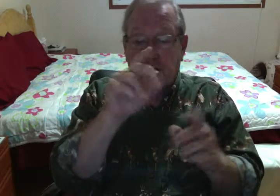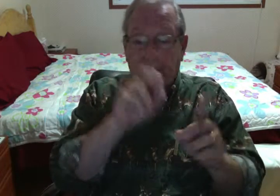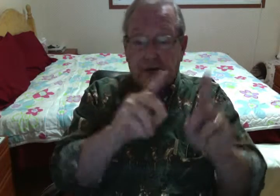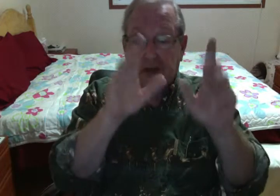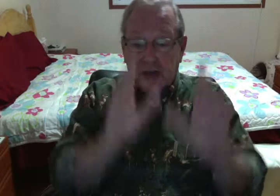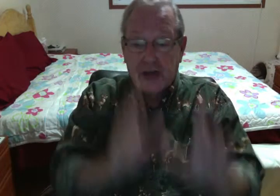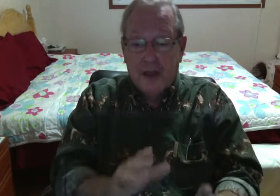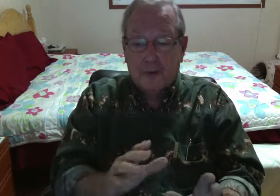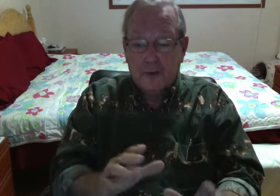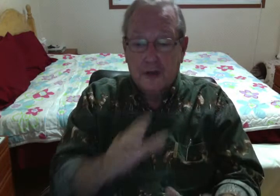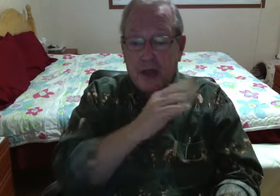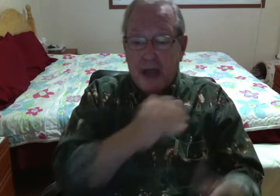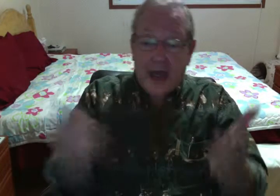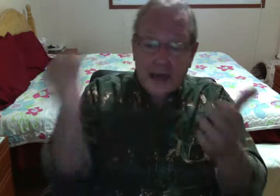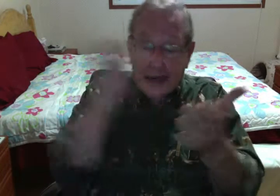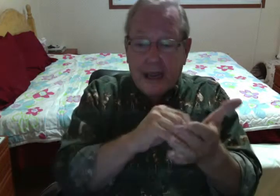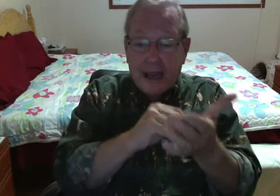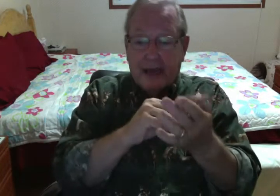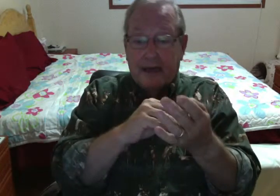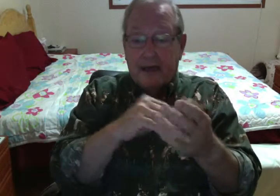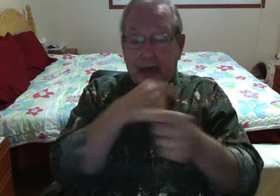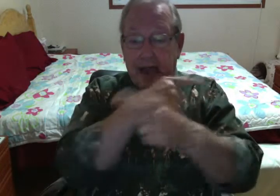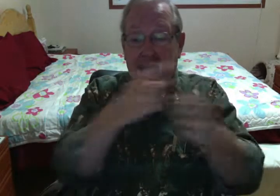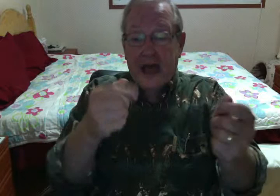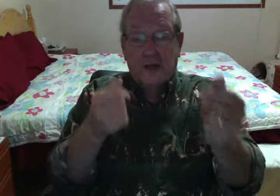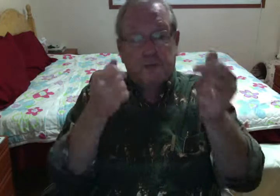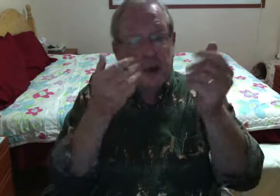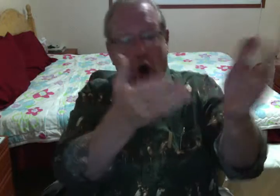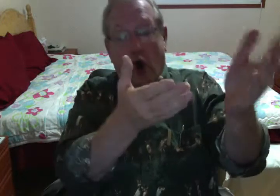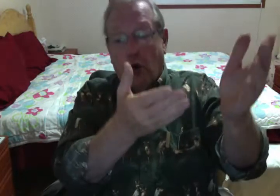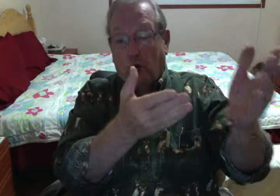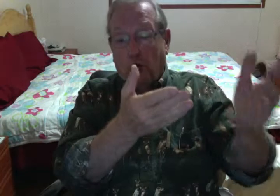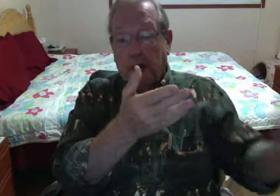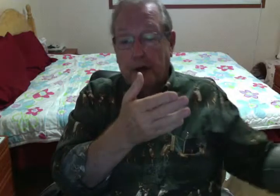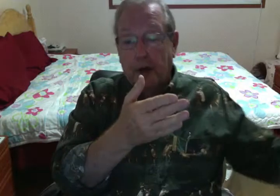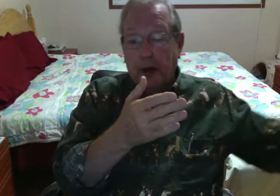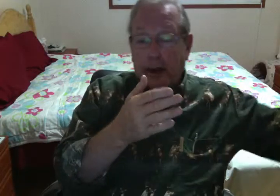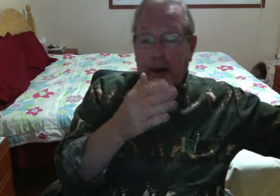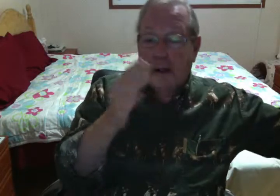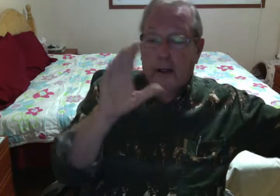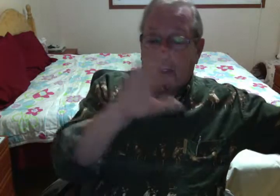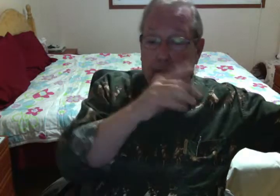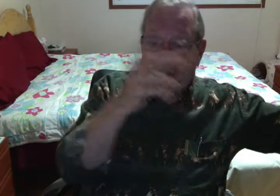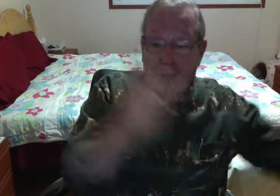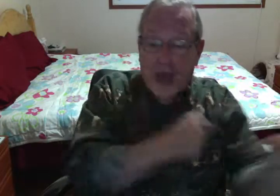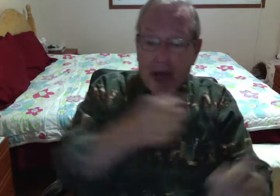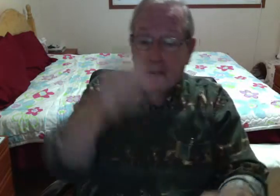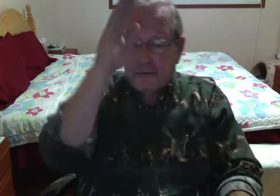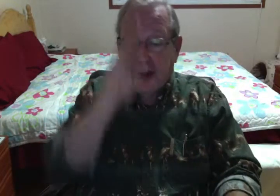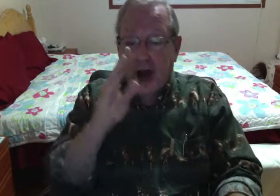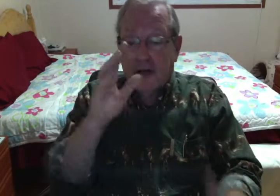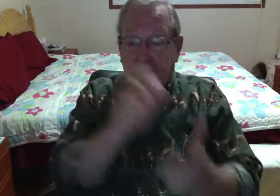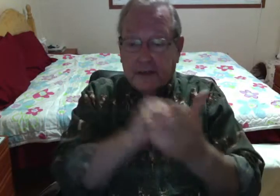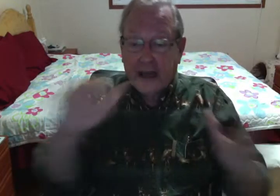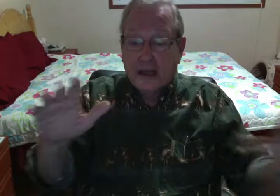of his disciples. And again, he announced, behold, the Lamb of God that taketh